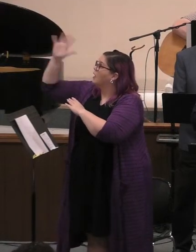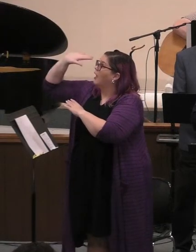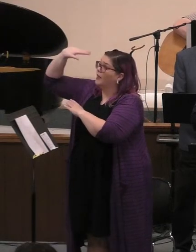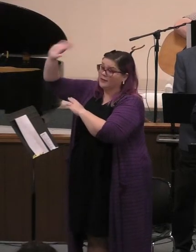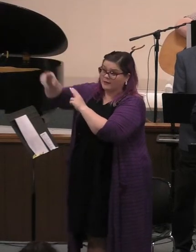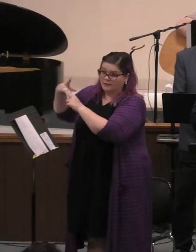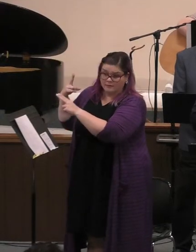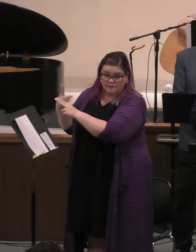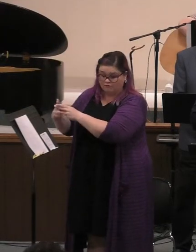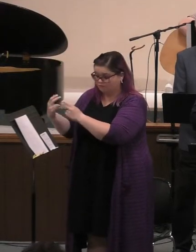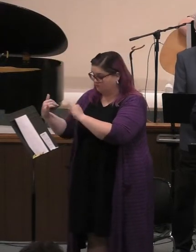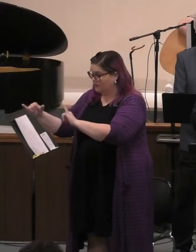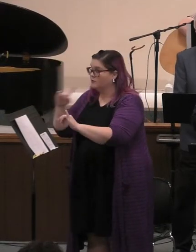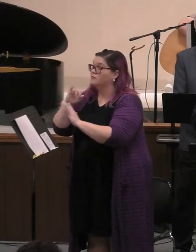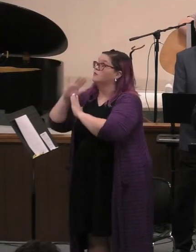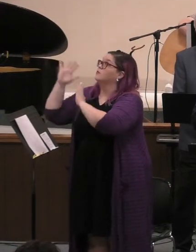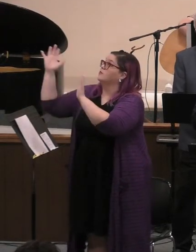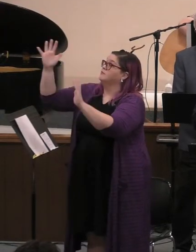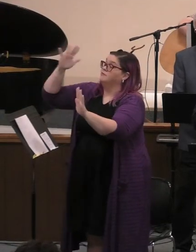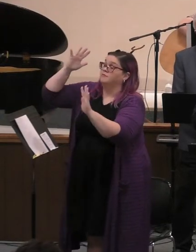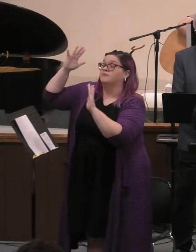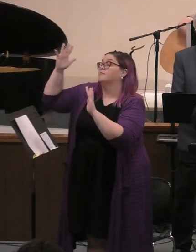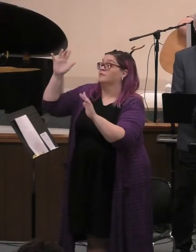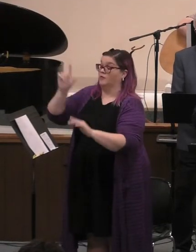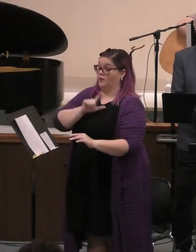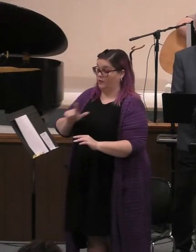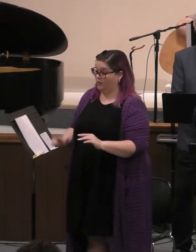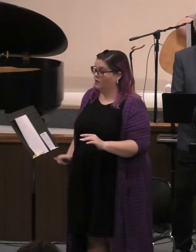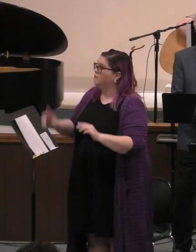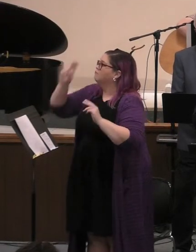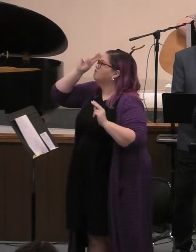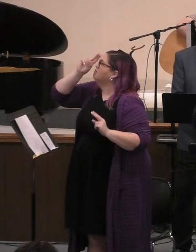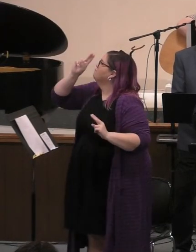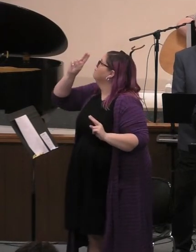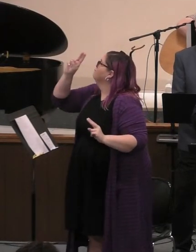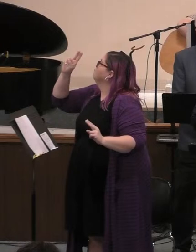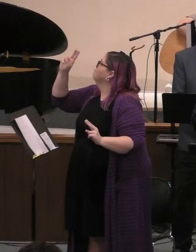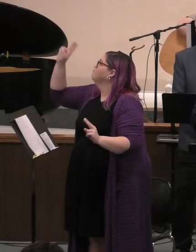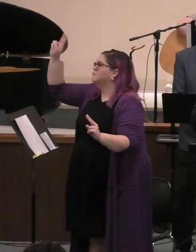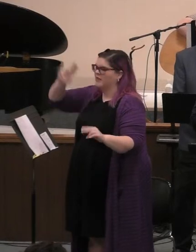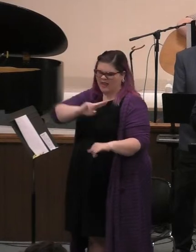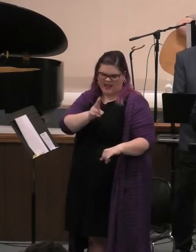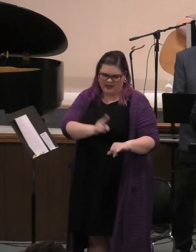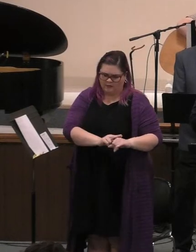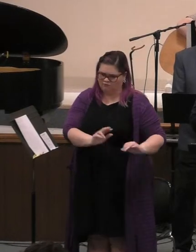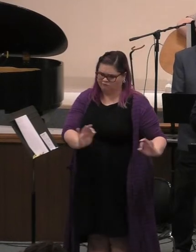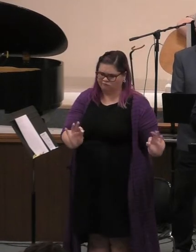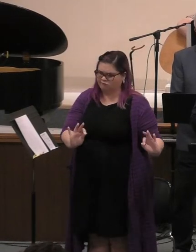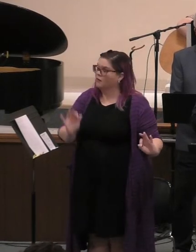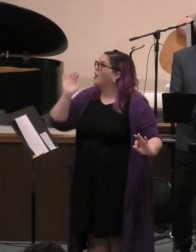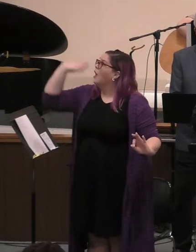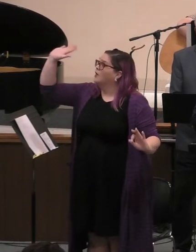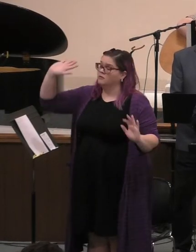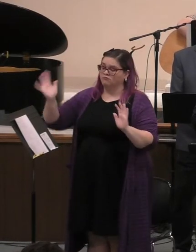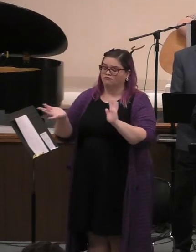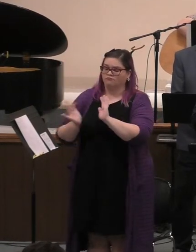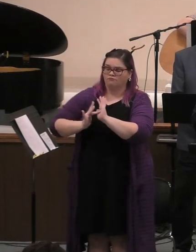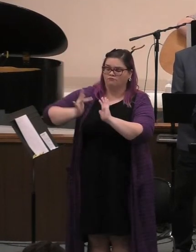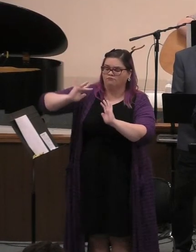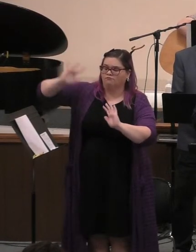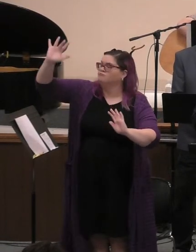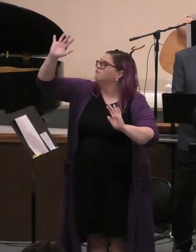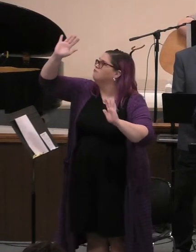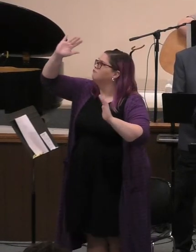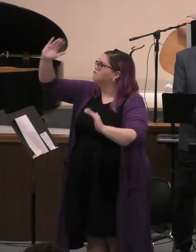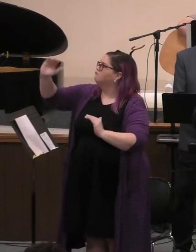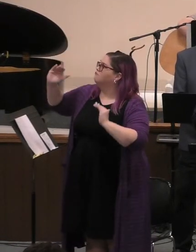Lord is to be praised. The Lord is exalted over all the nations, his glory above the heavens. Who